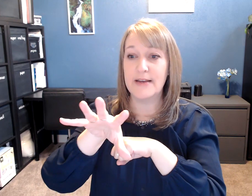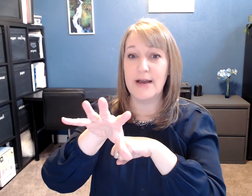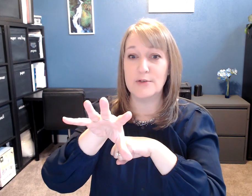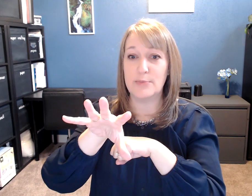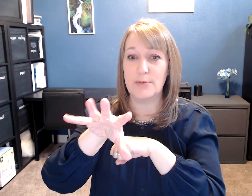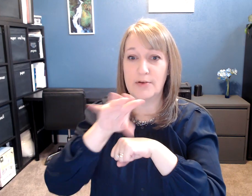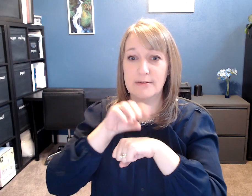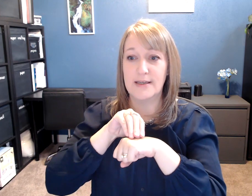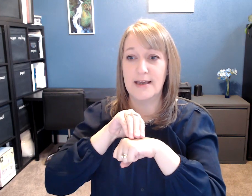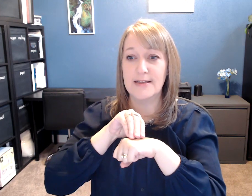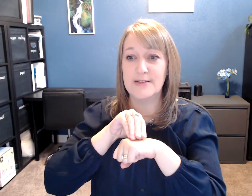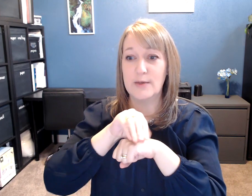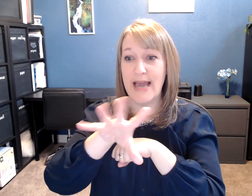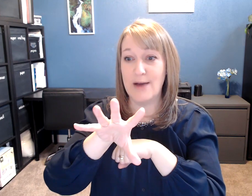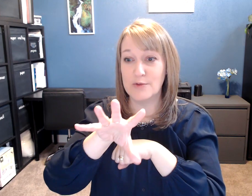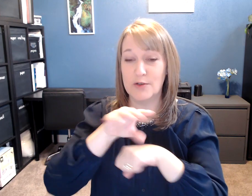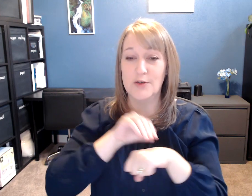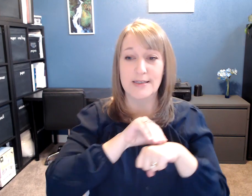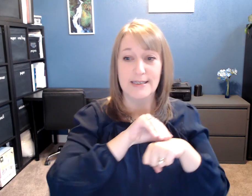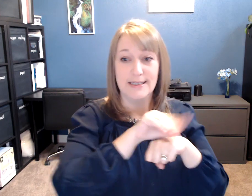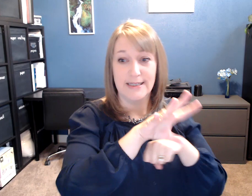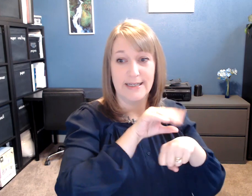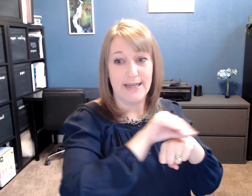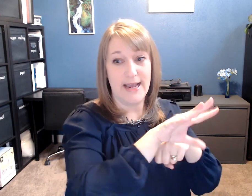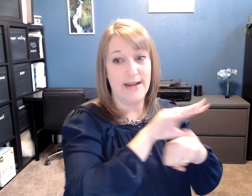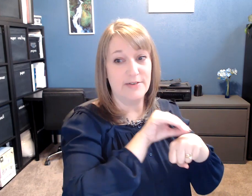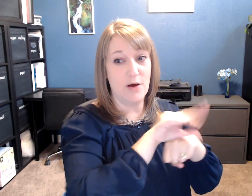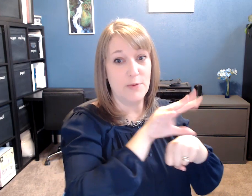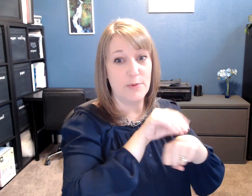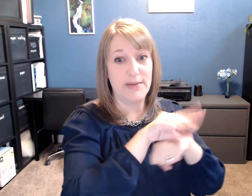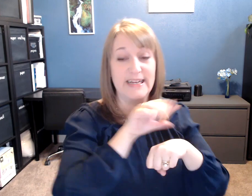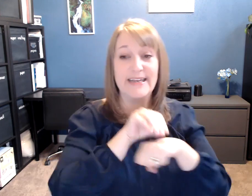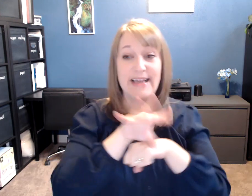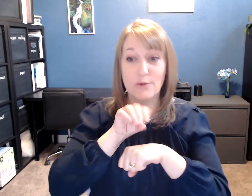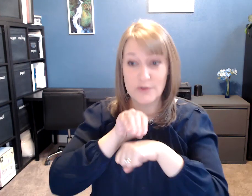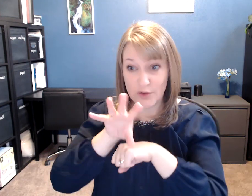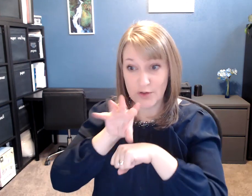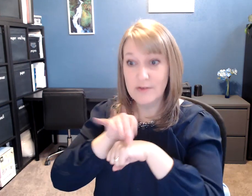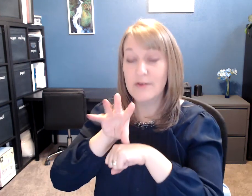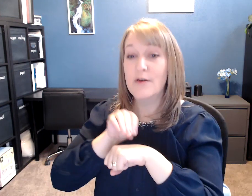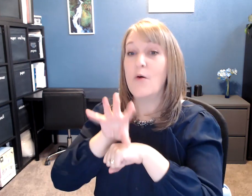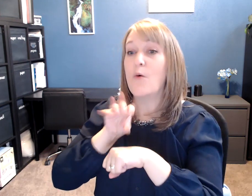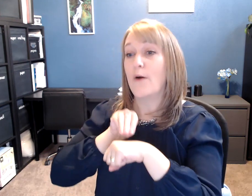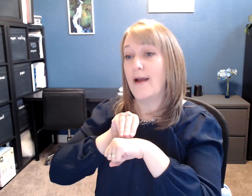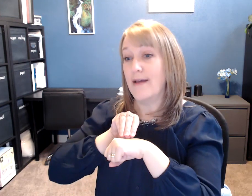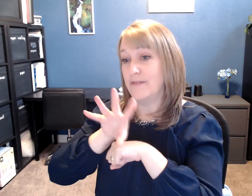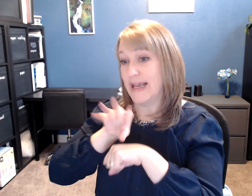it out to people. Okay, so counsel, and it's often repeated, counsel or